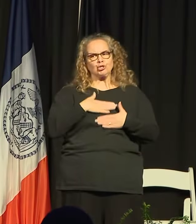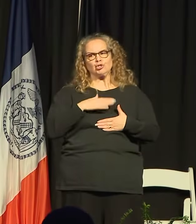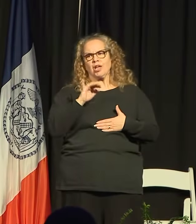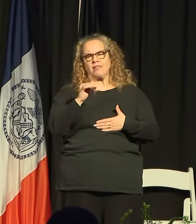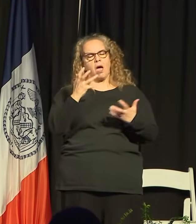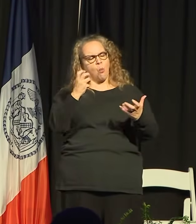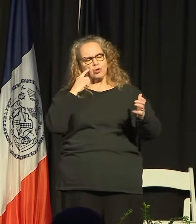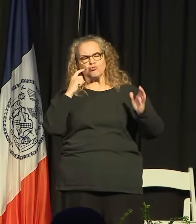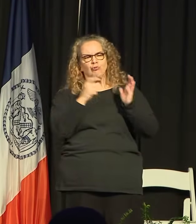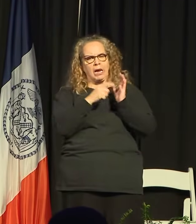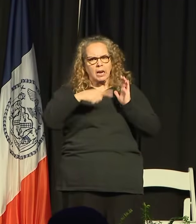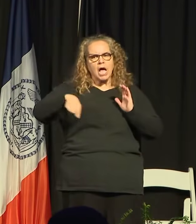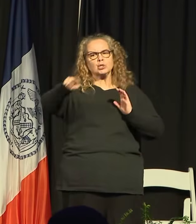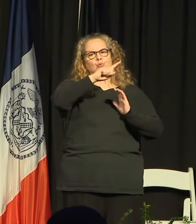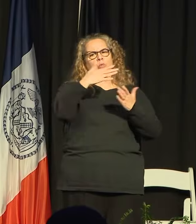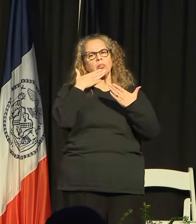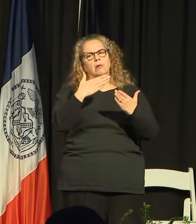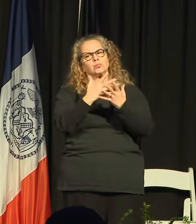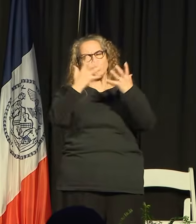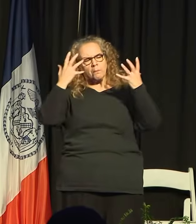much.